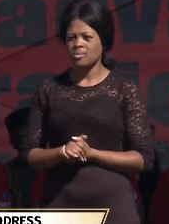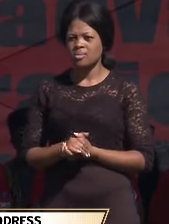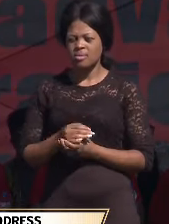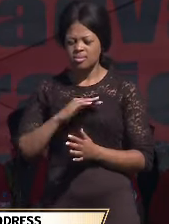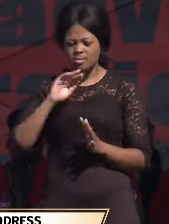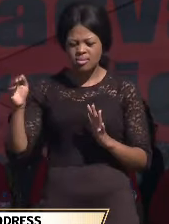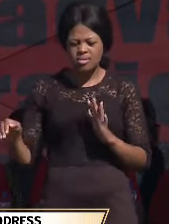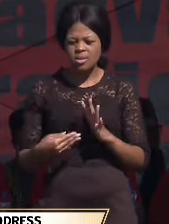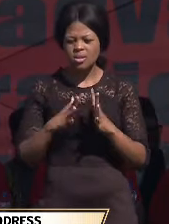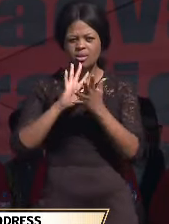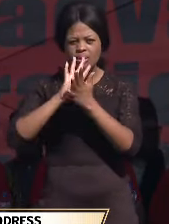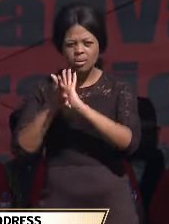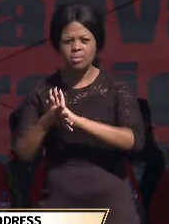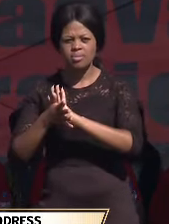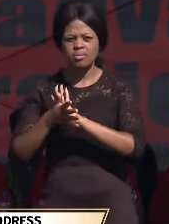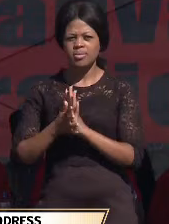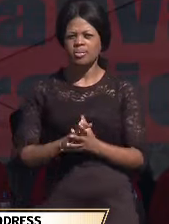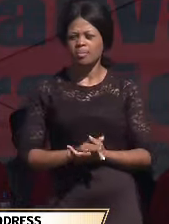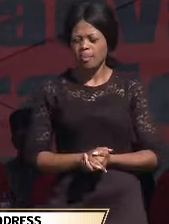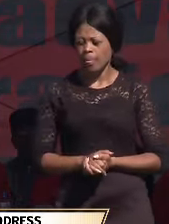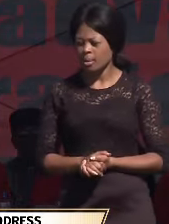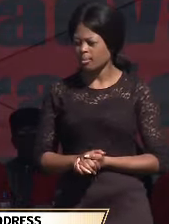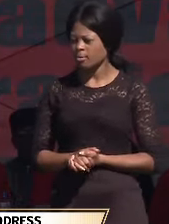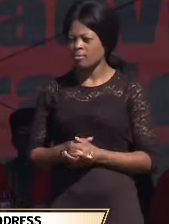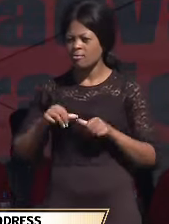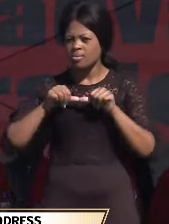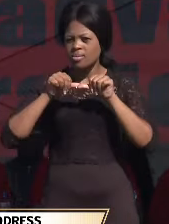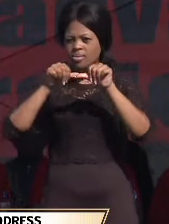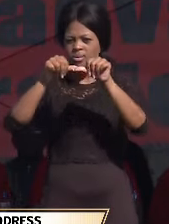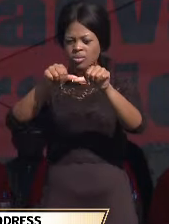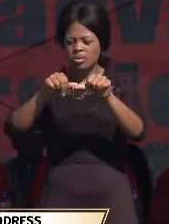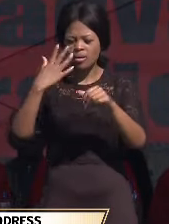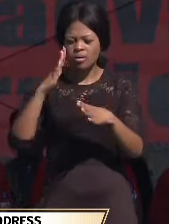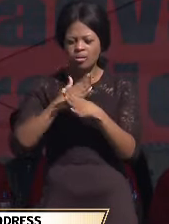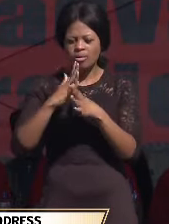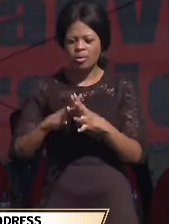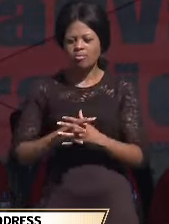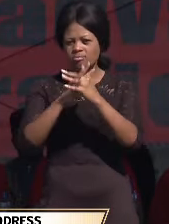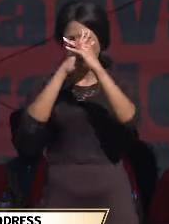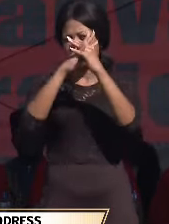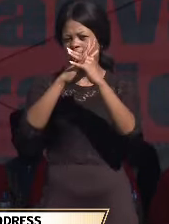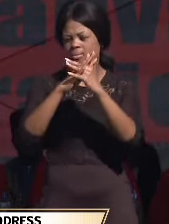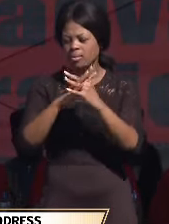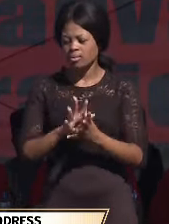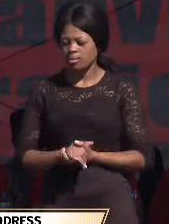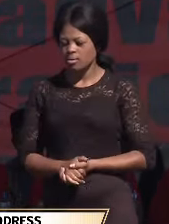Phansi ngokudilizwa, phansi! Forward to worker unity, forward!